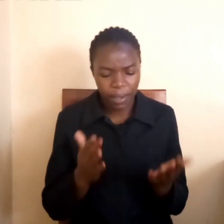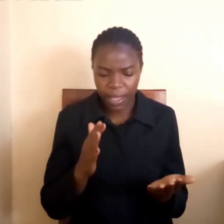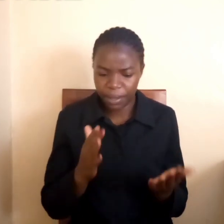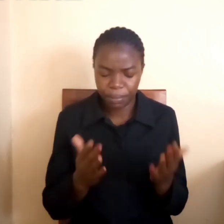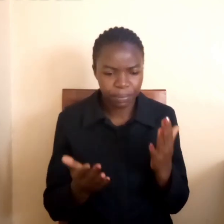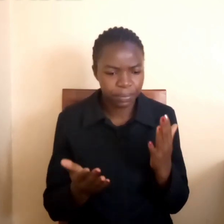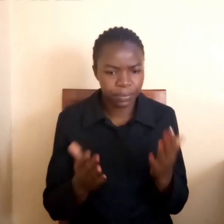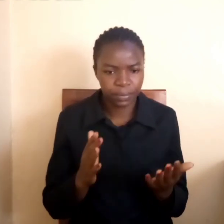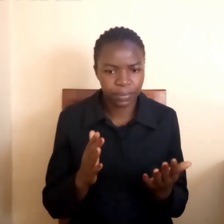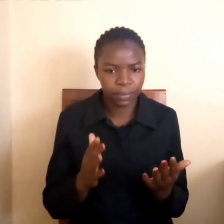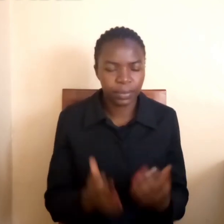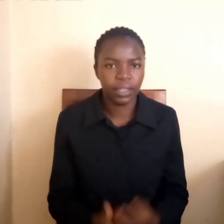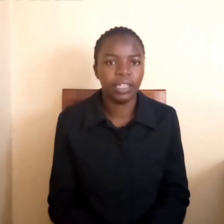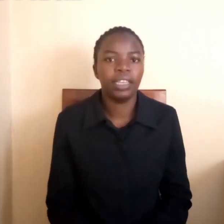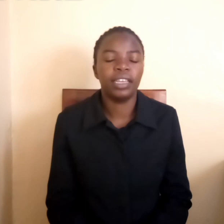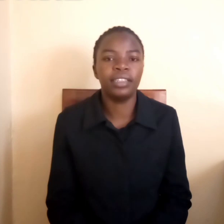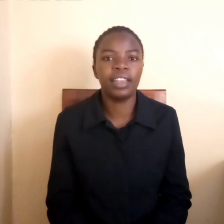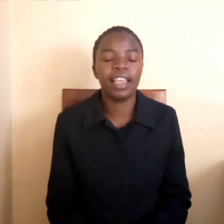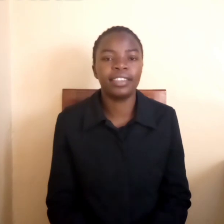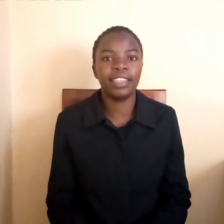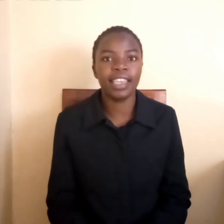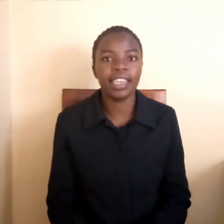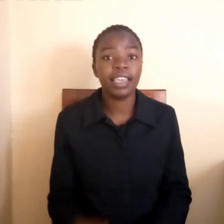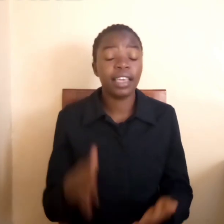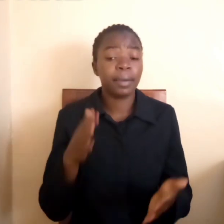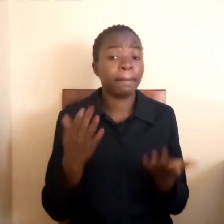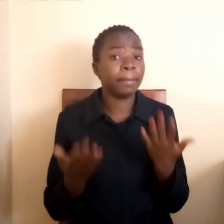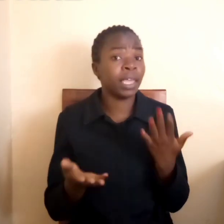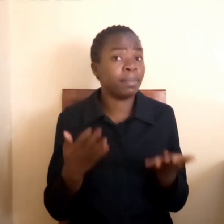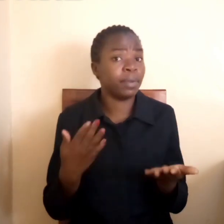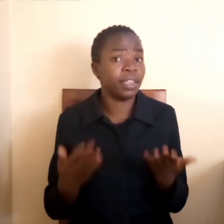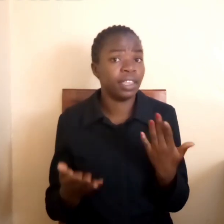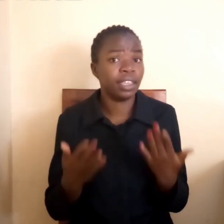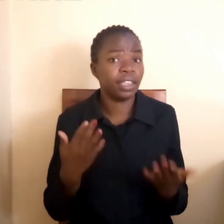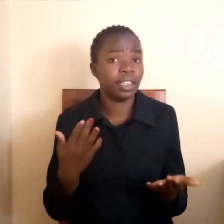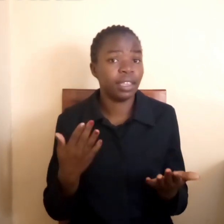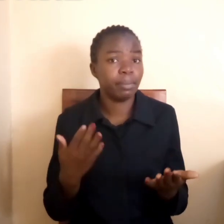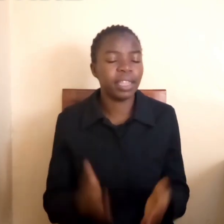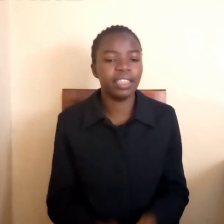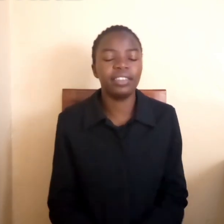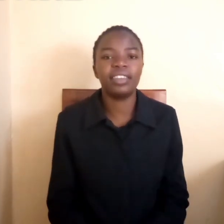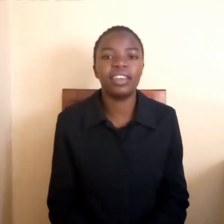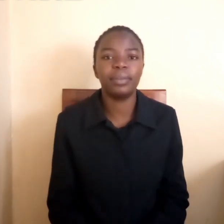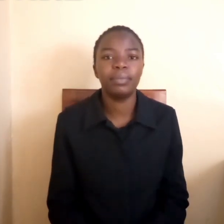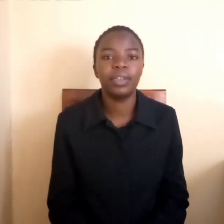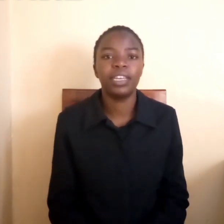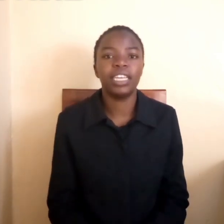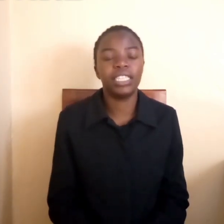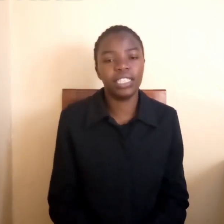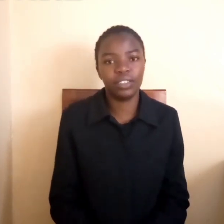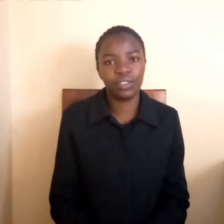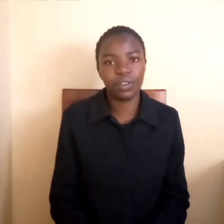compare. It's like saying maybe, but this time it is